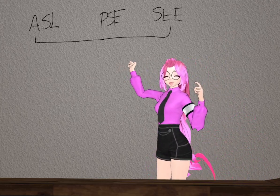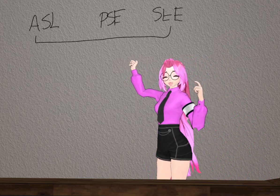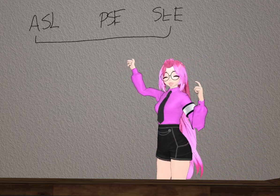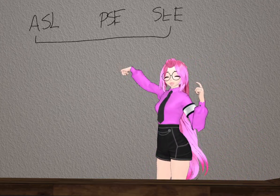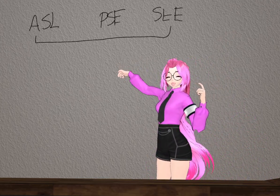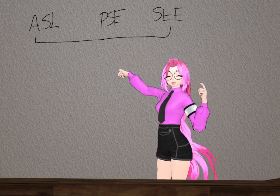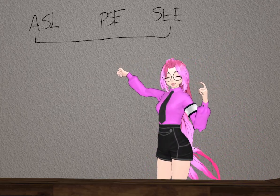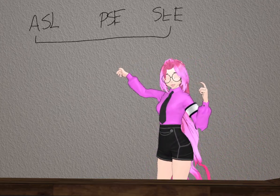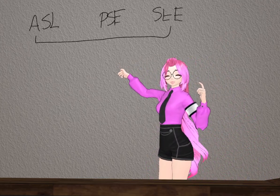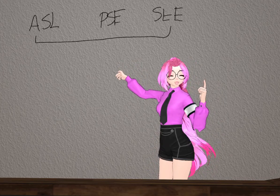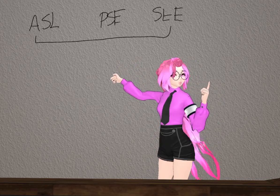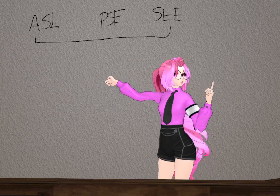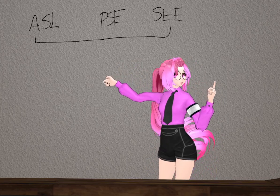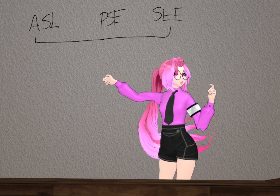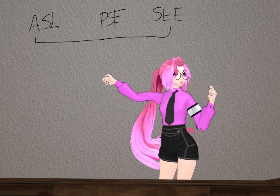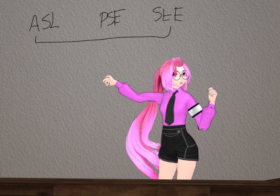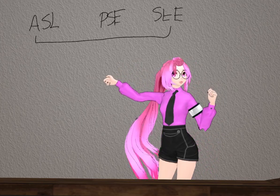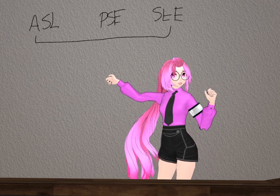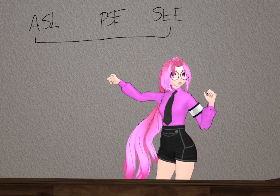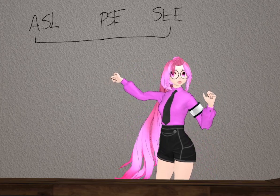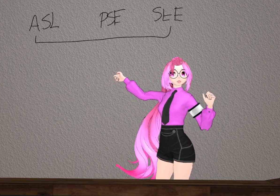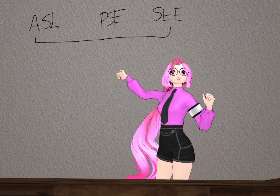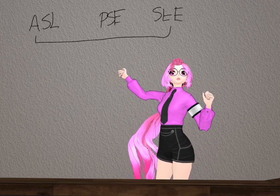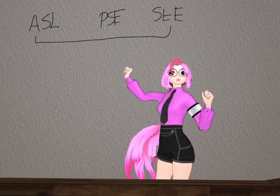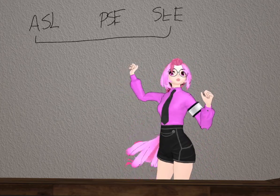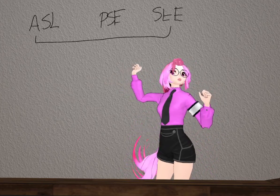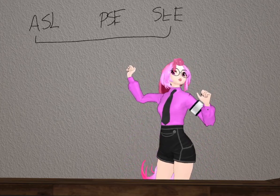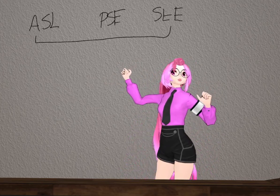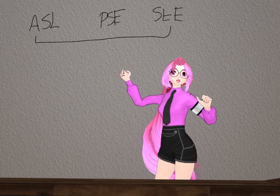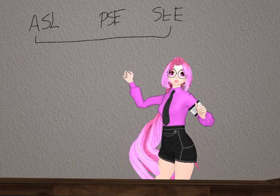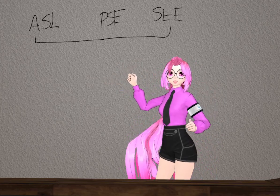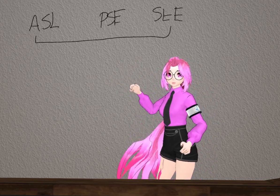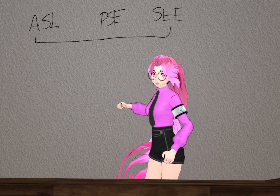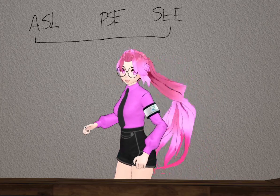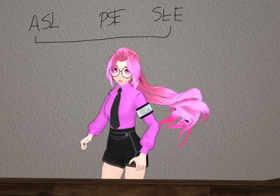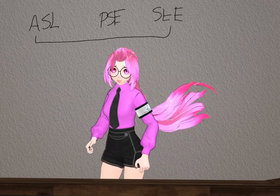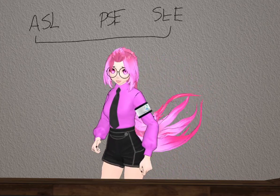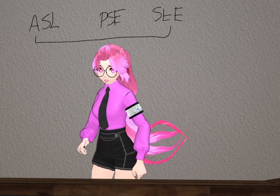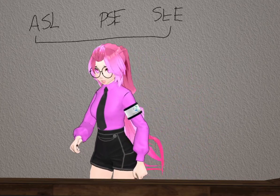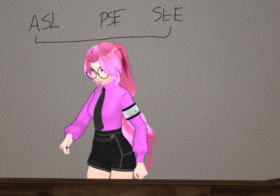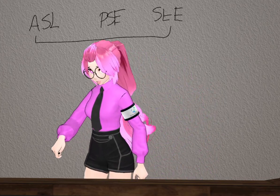SEE and PSE. Great. Okay, that's a good 50% of you. That's awesome. So for those who don't know,